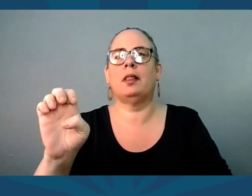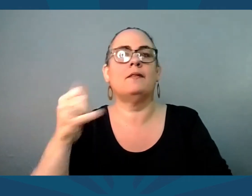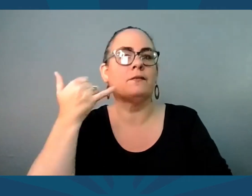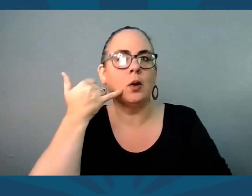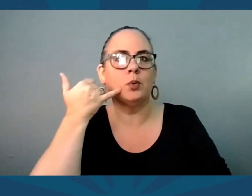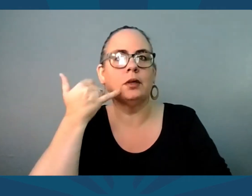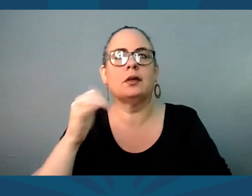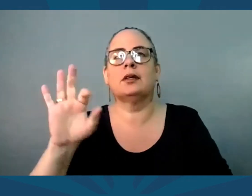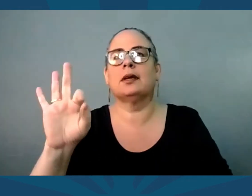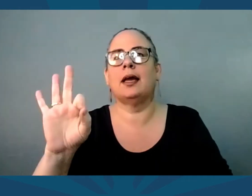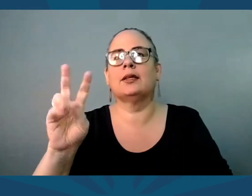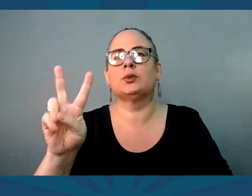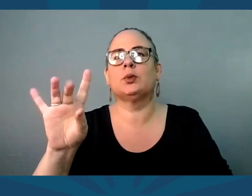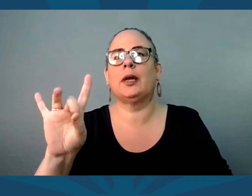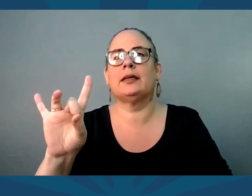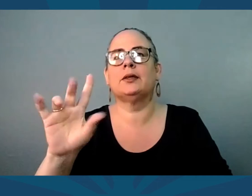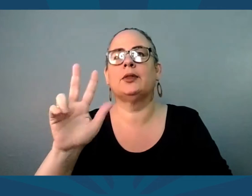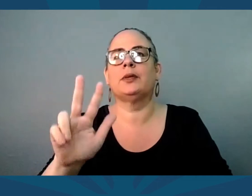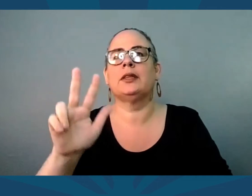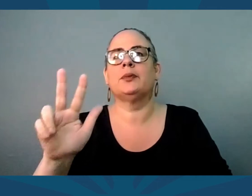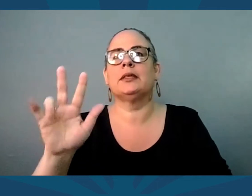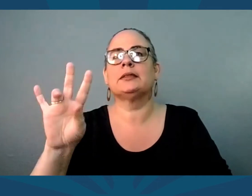Larry Noble,